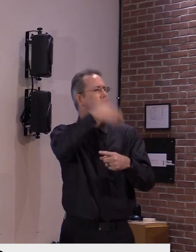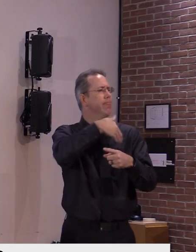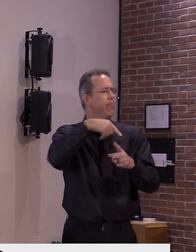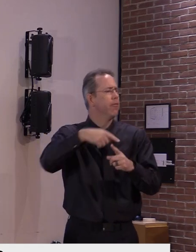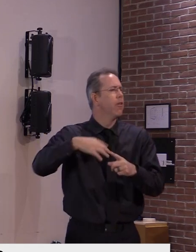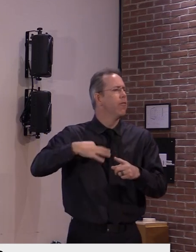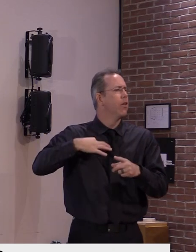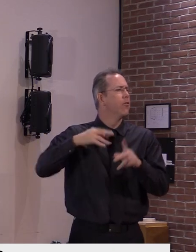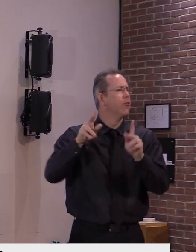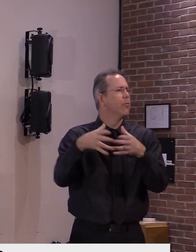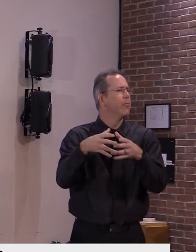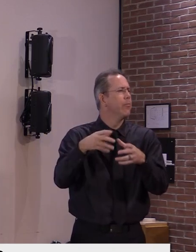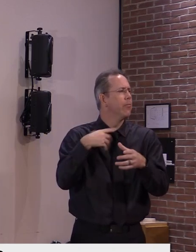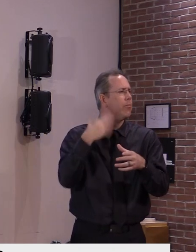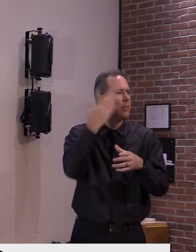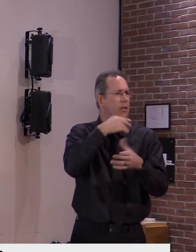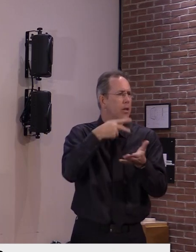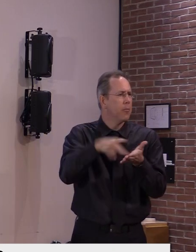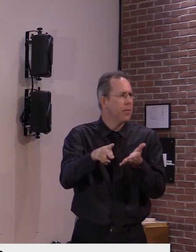Okay, thank you very much.